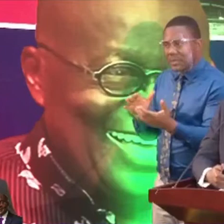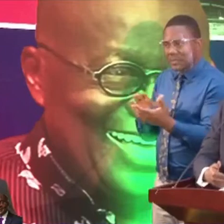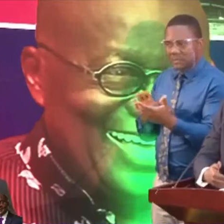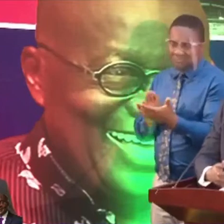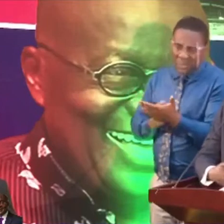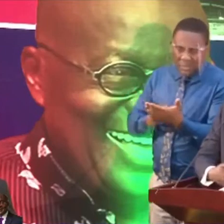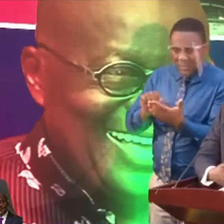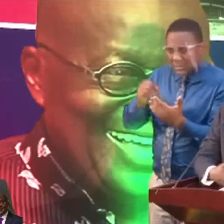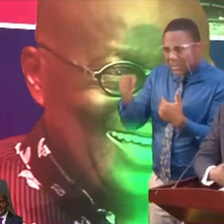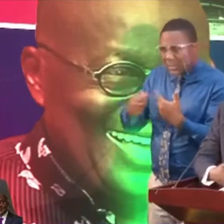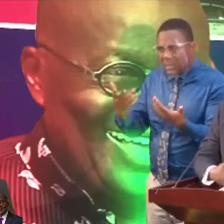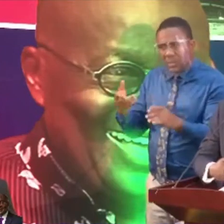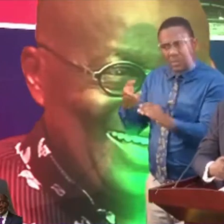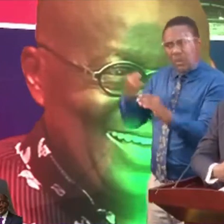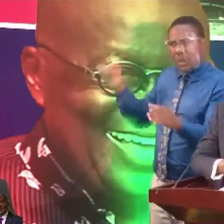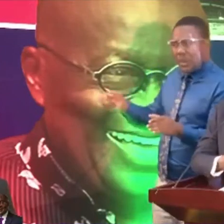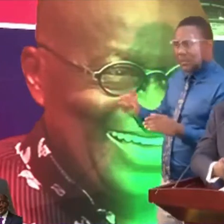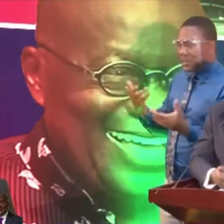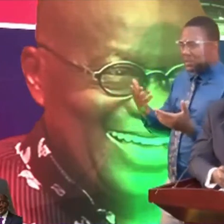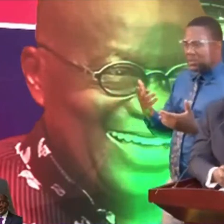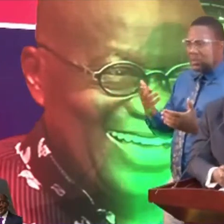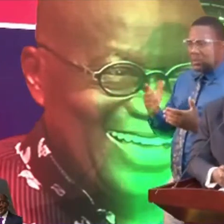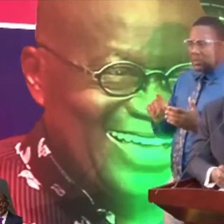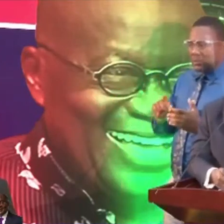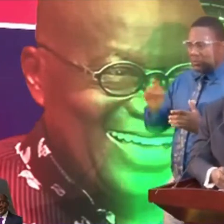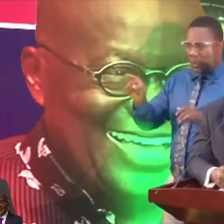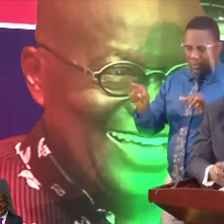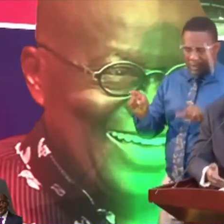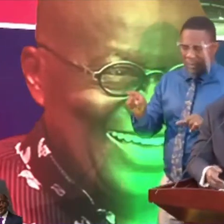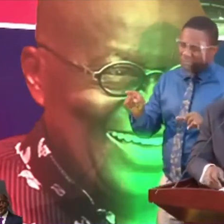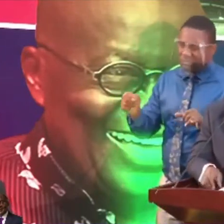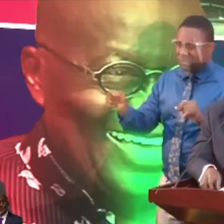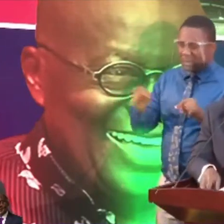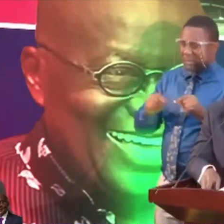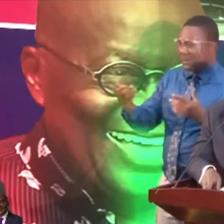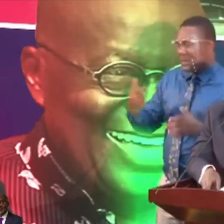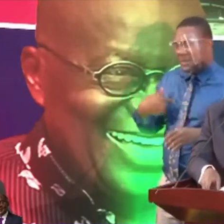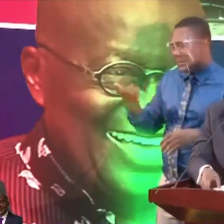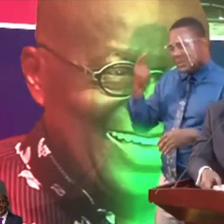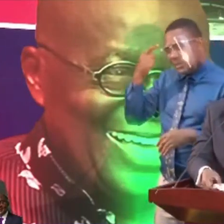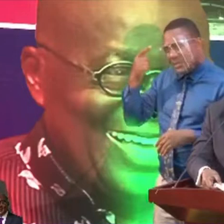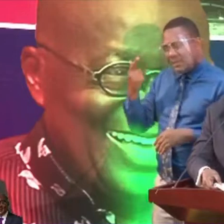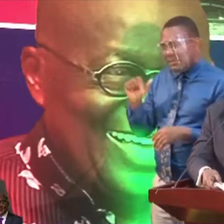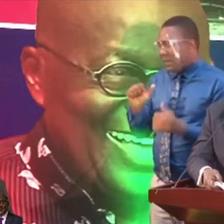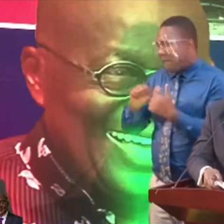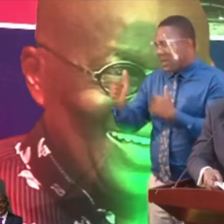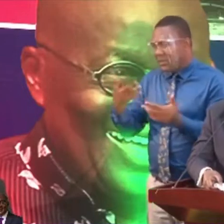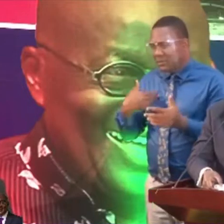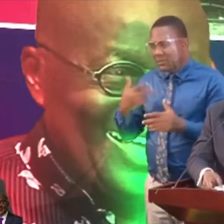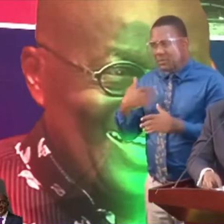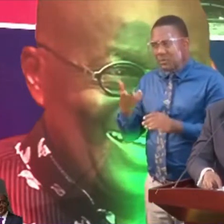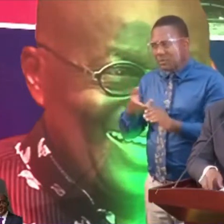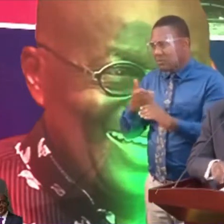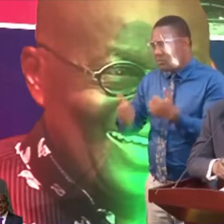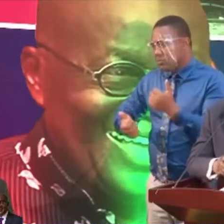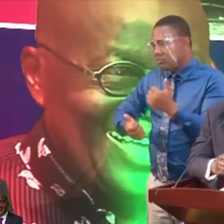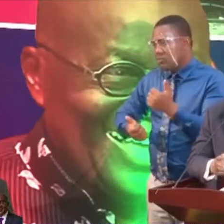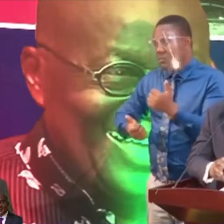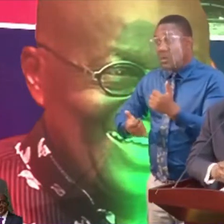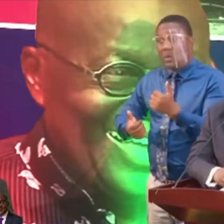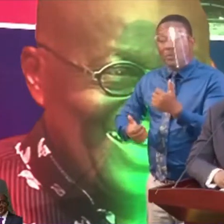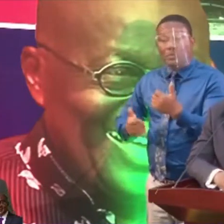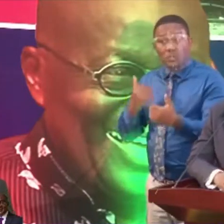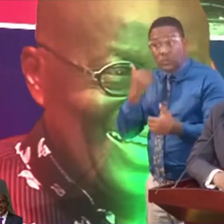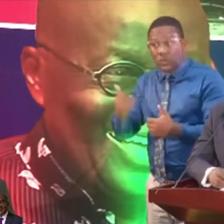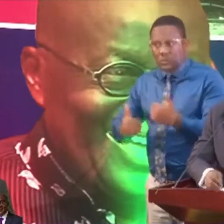September are coming off double track, but we'll keep going until, I don't think we are far off from actually